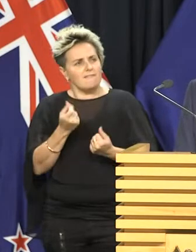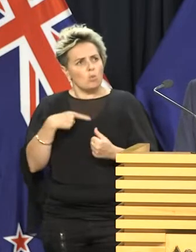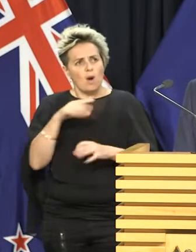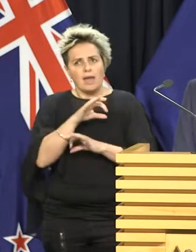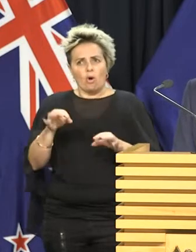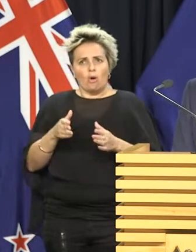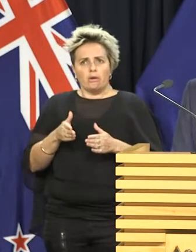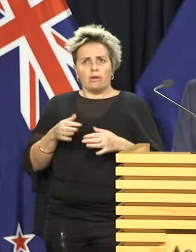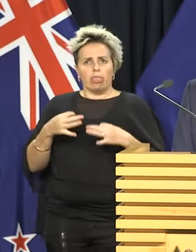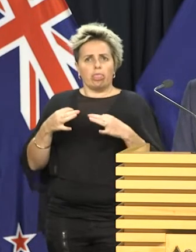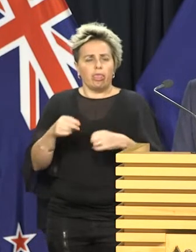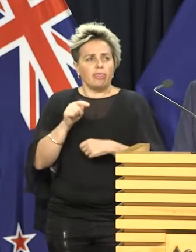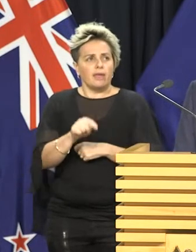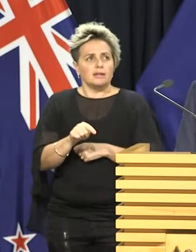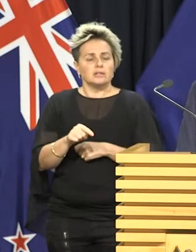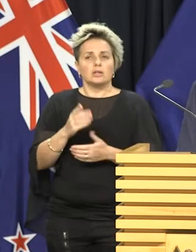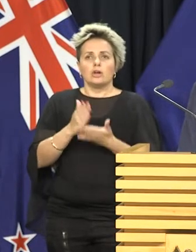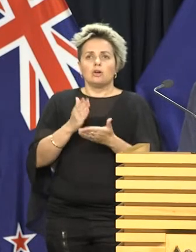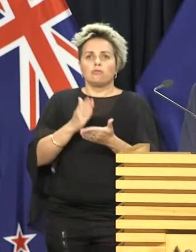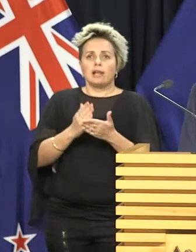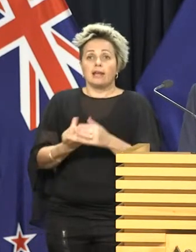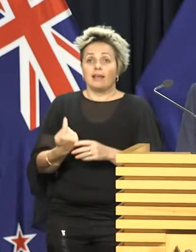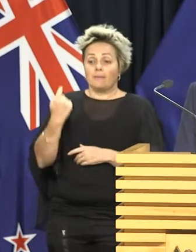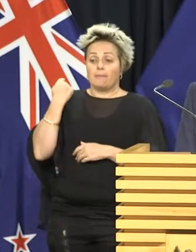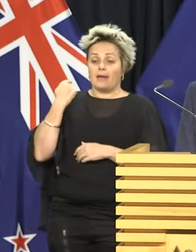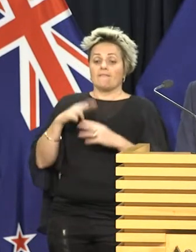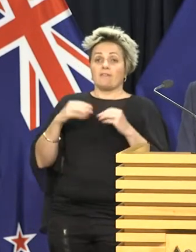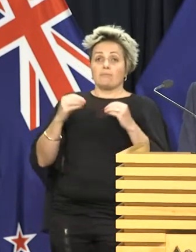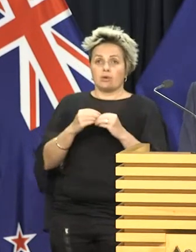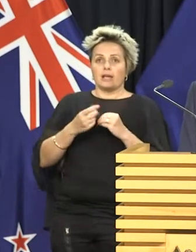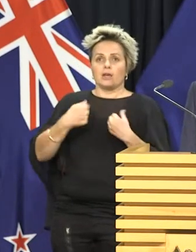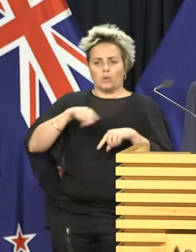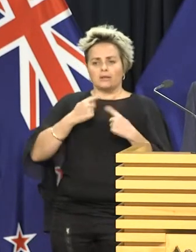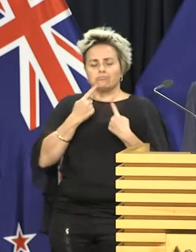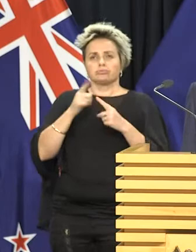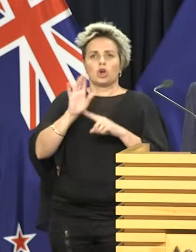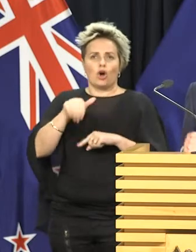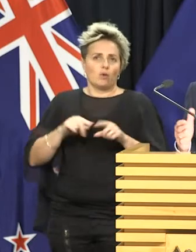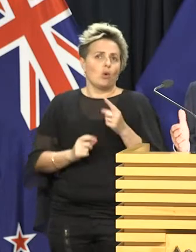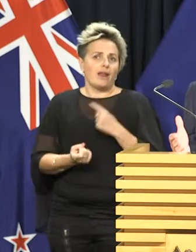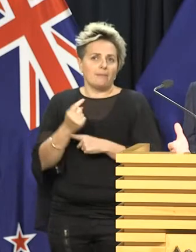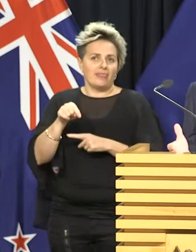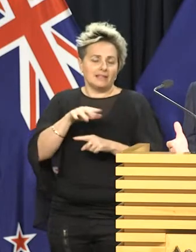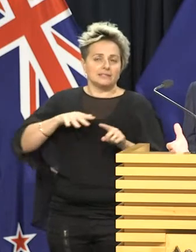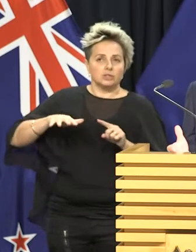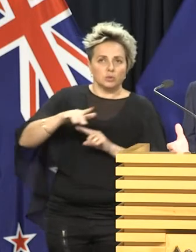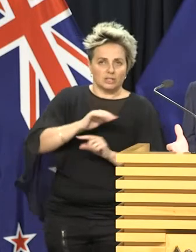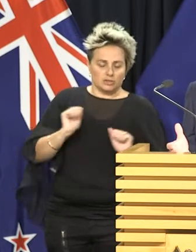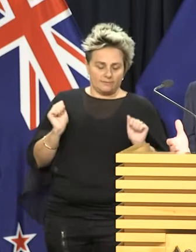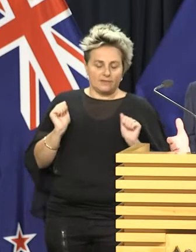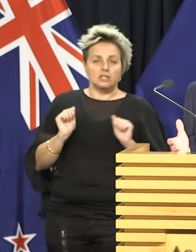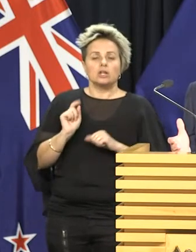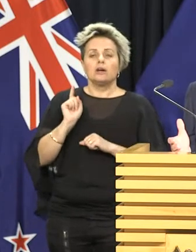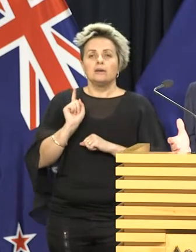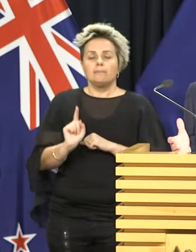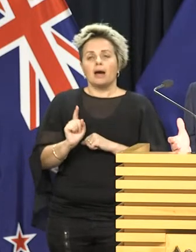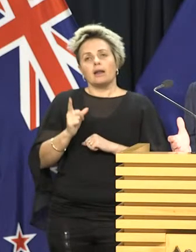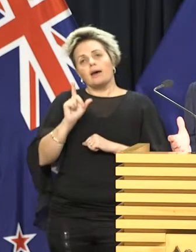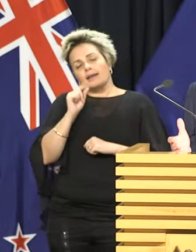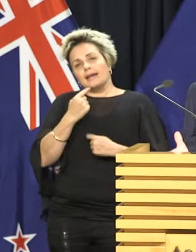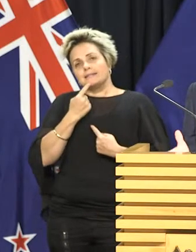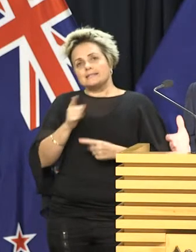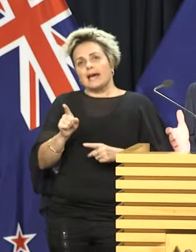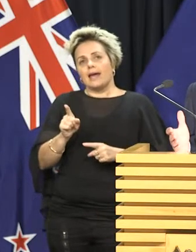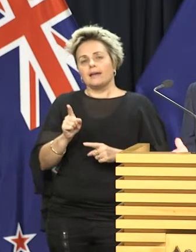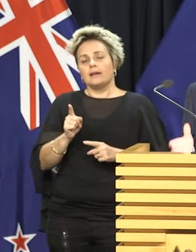that actually back in February as to what happened at the time, but what I can say is that there